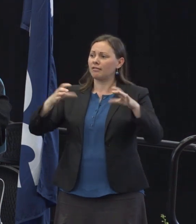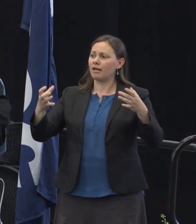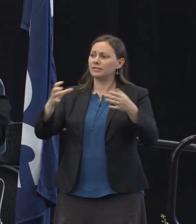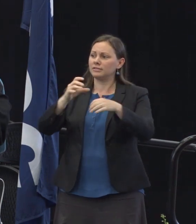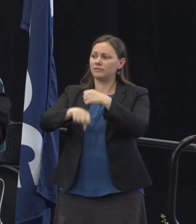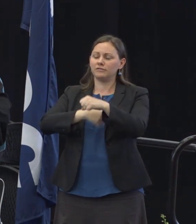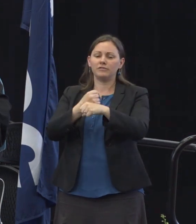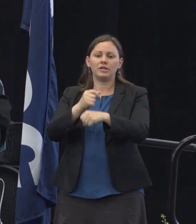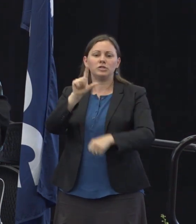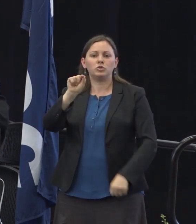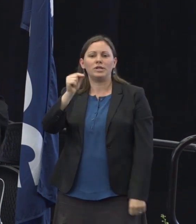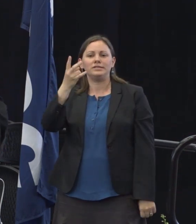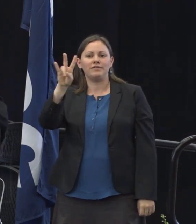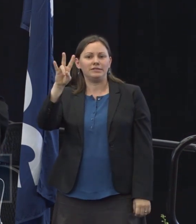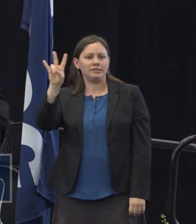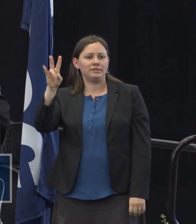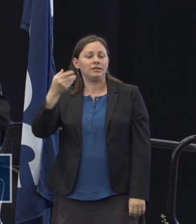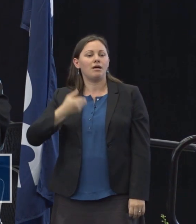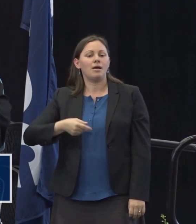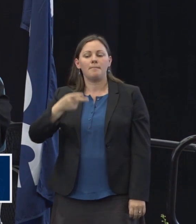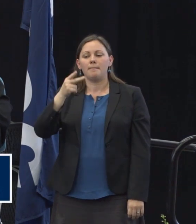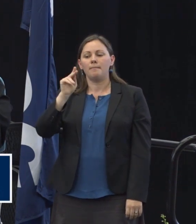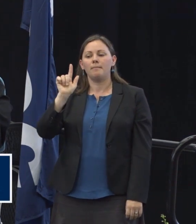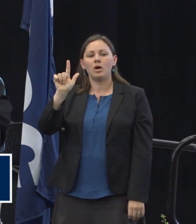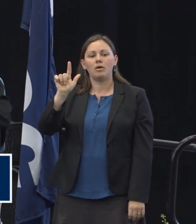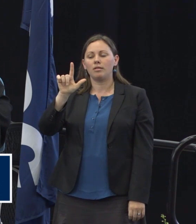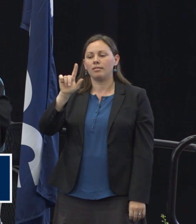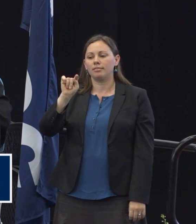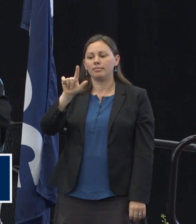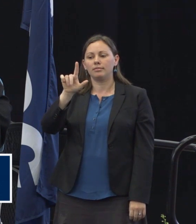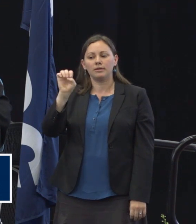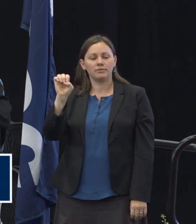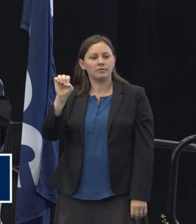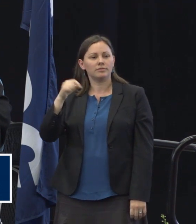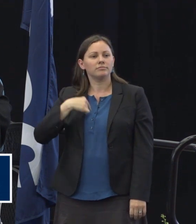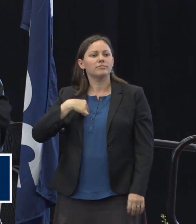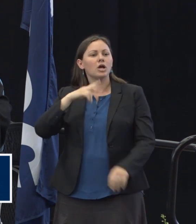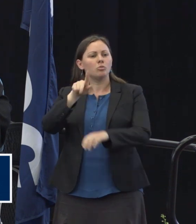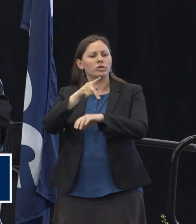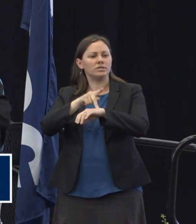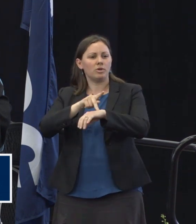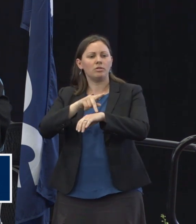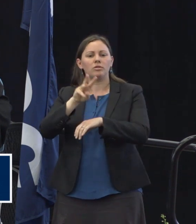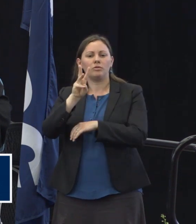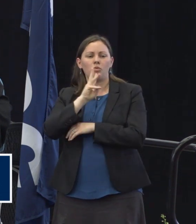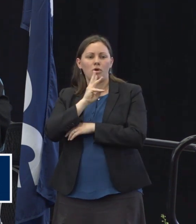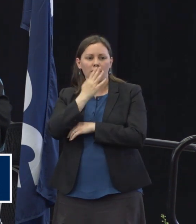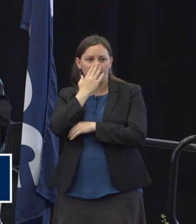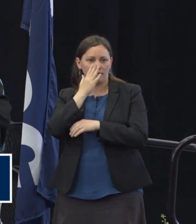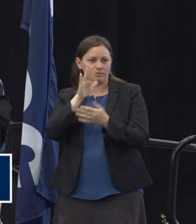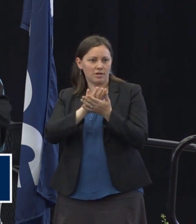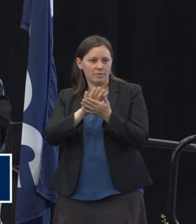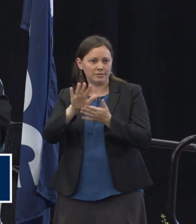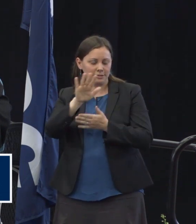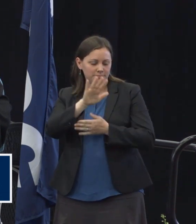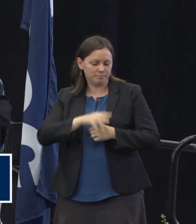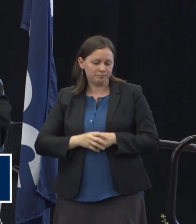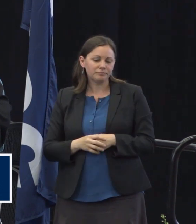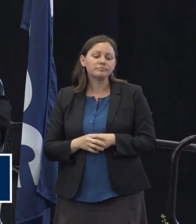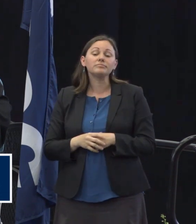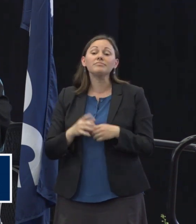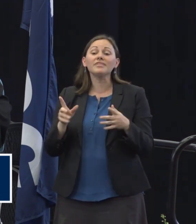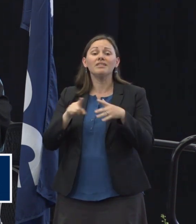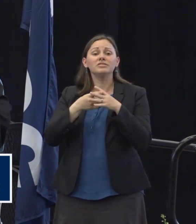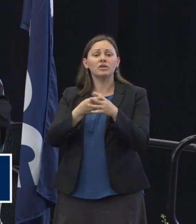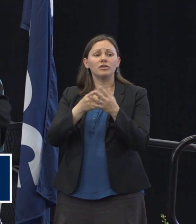2017. My name is Paul Little. I am the principal of the Waterfront campus. And as we begin this convocation, I would